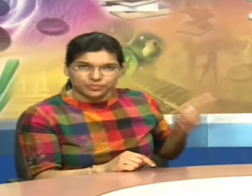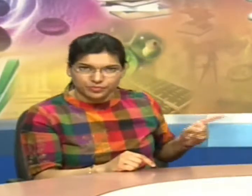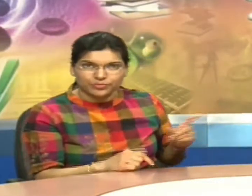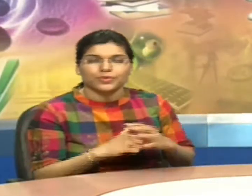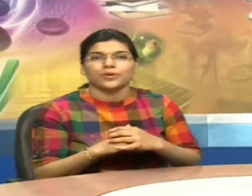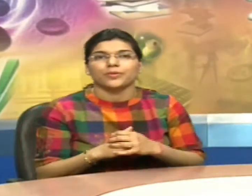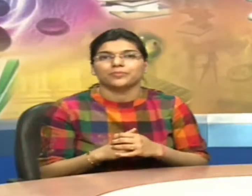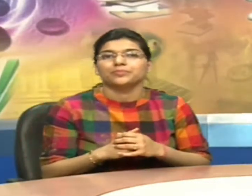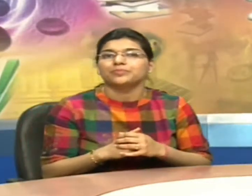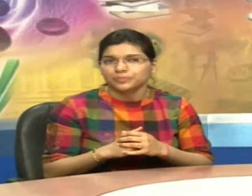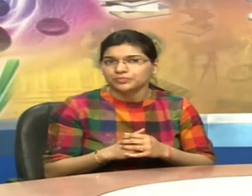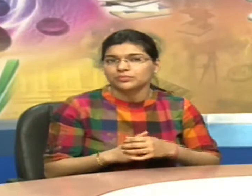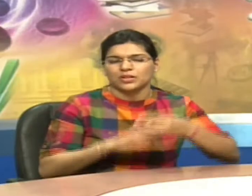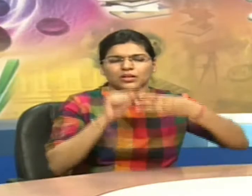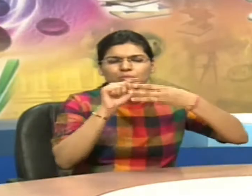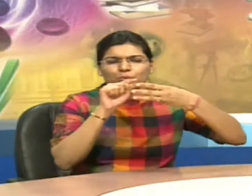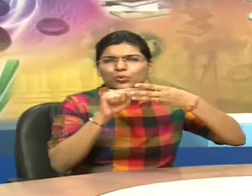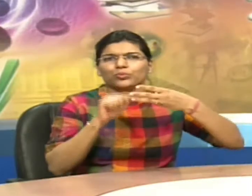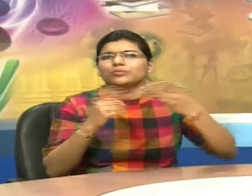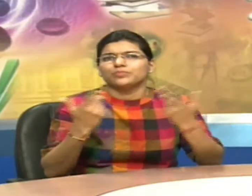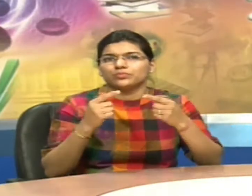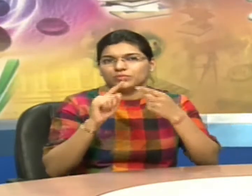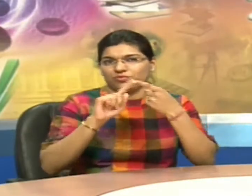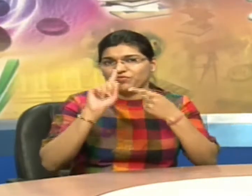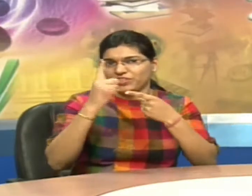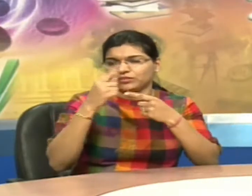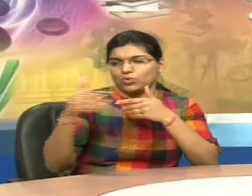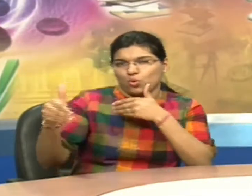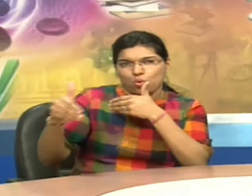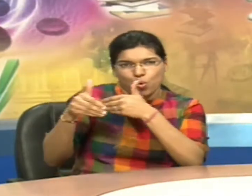words. There are three types of compound words.